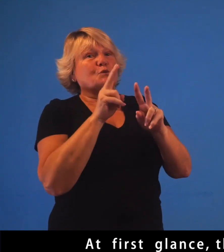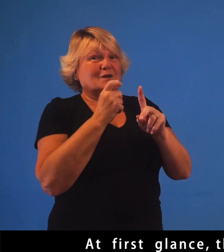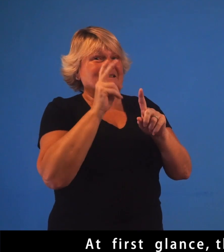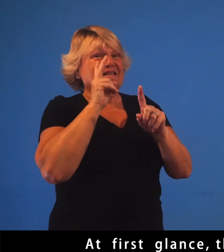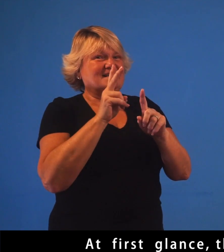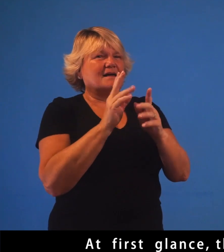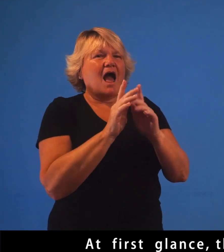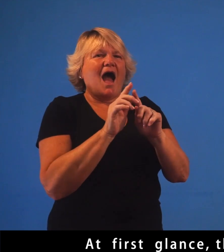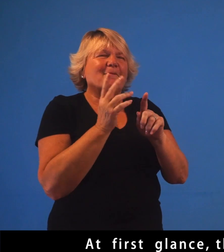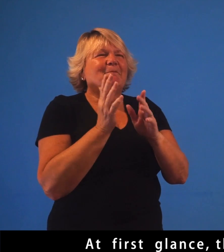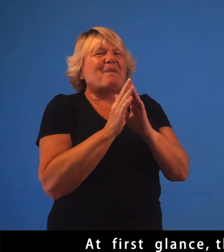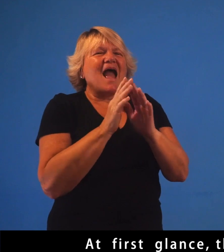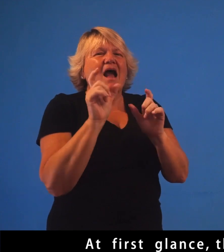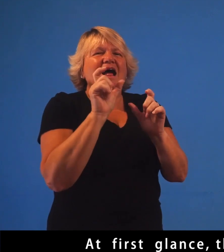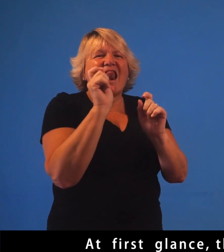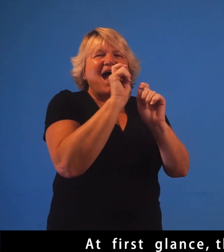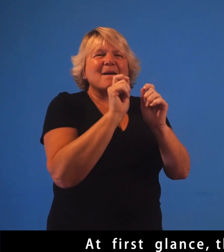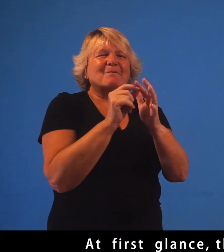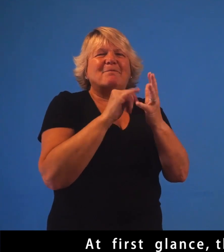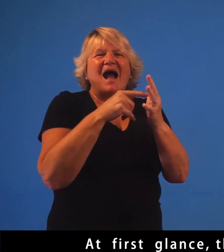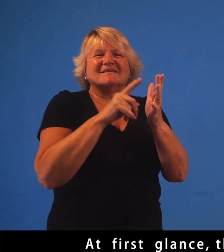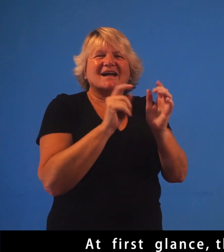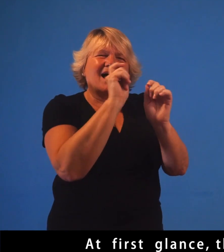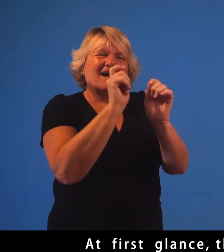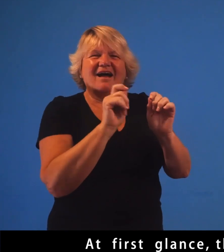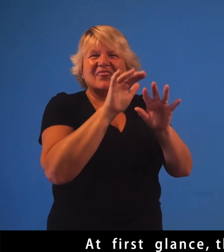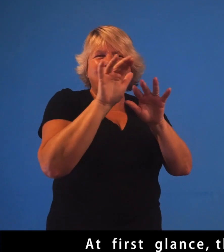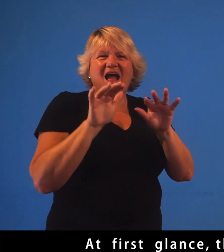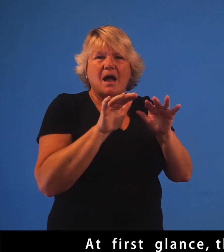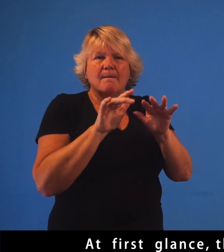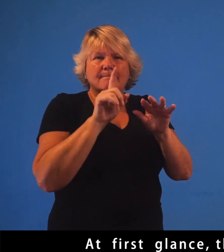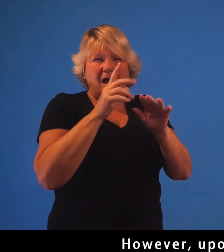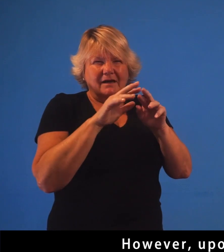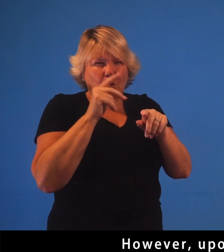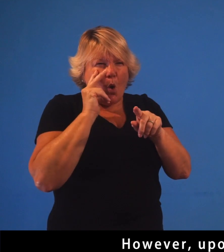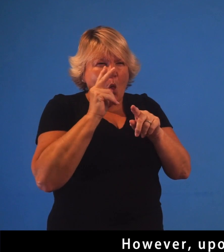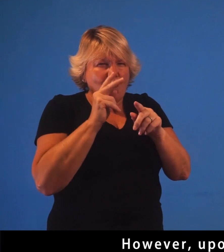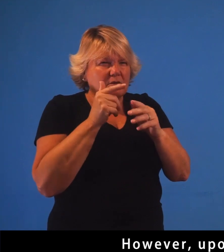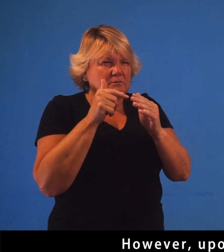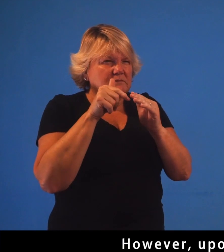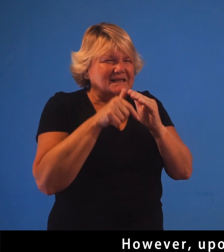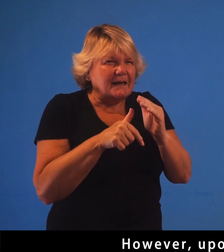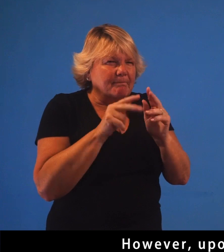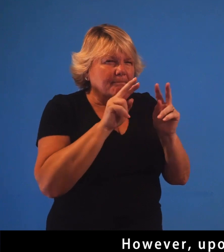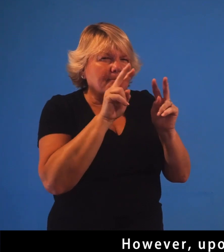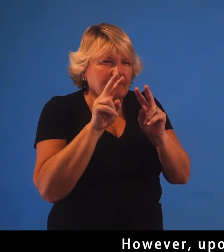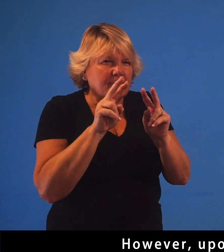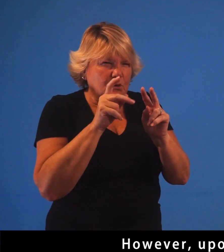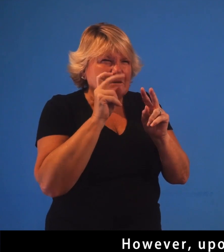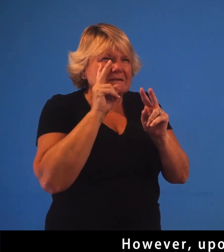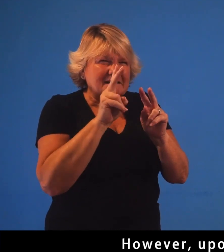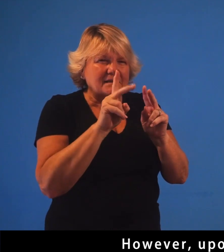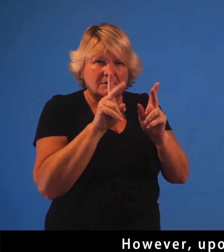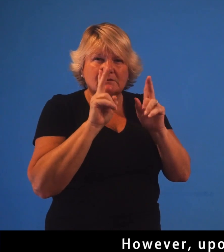At first glance, there's a playfulness from the use of pastel colours in the drawings. However, upon a closer